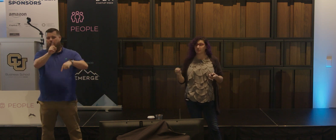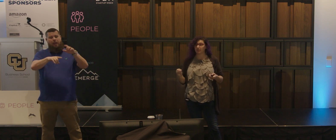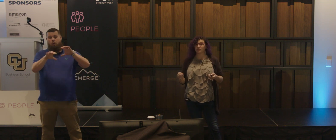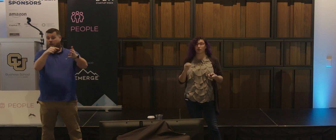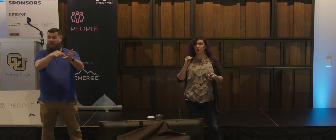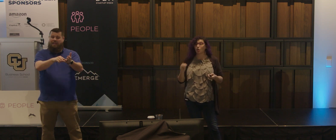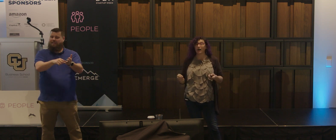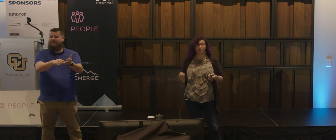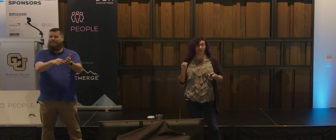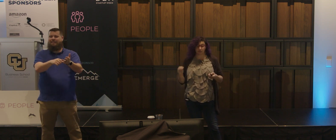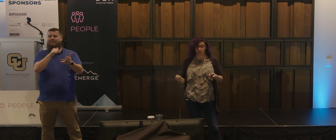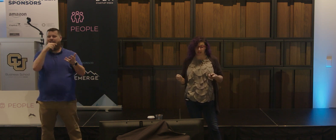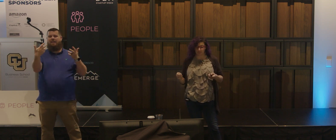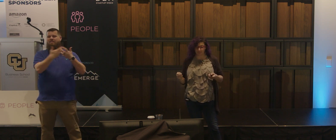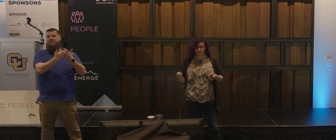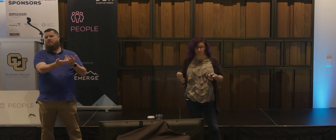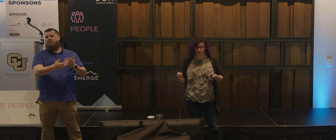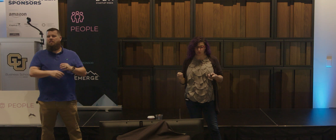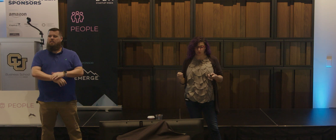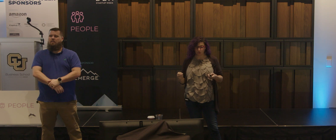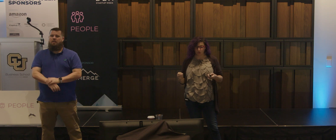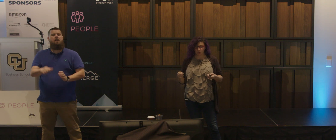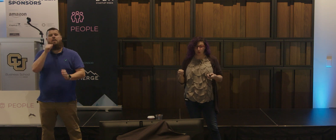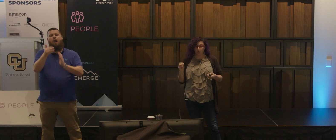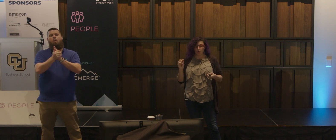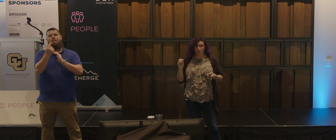doing these things, they are not qualified for the job.